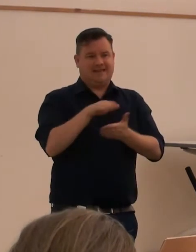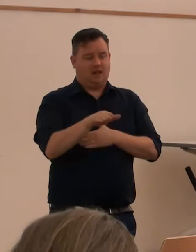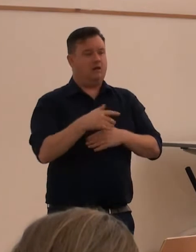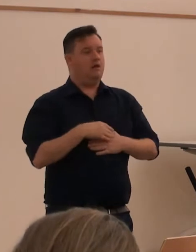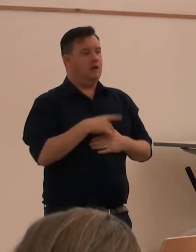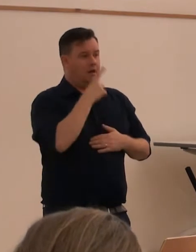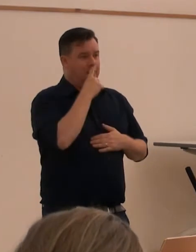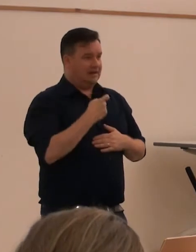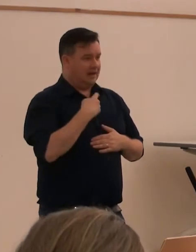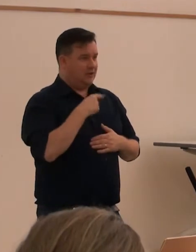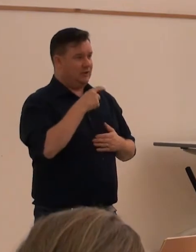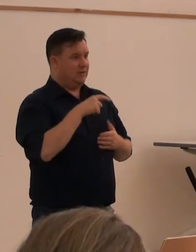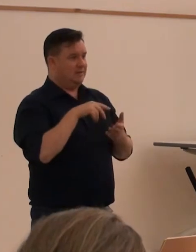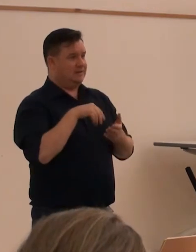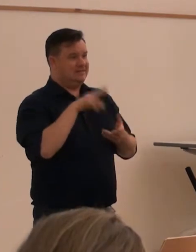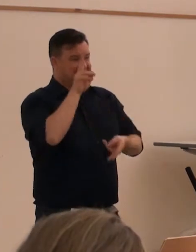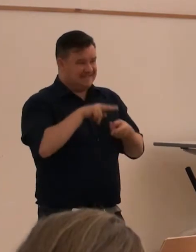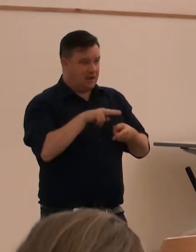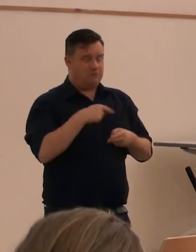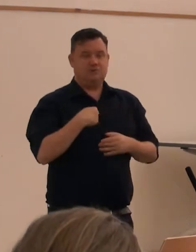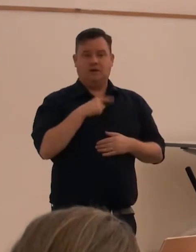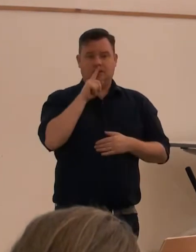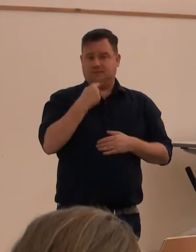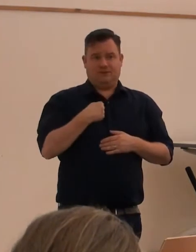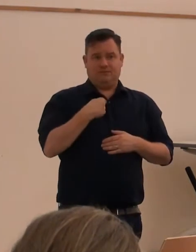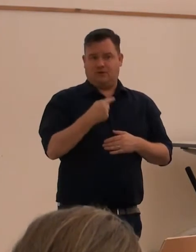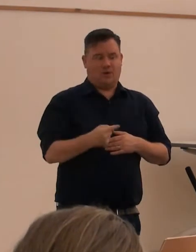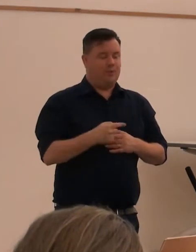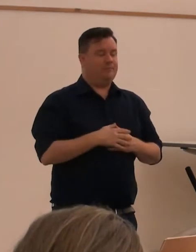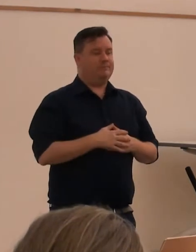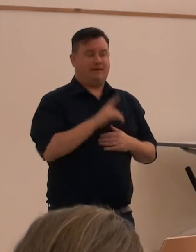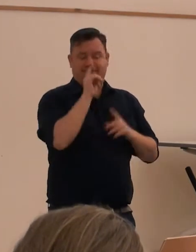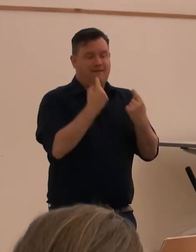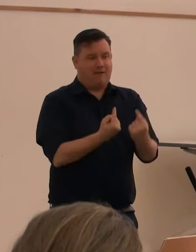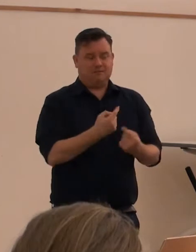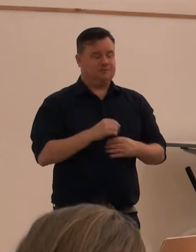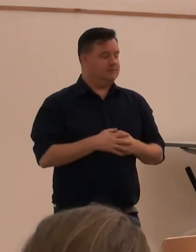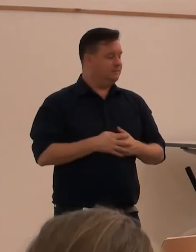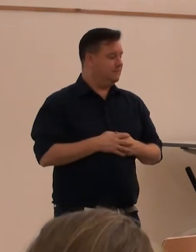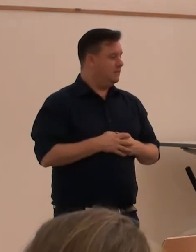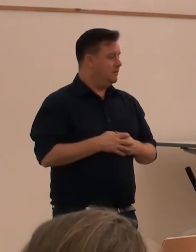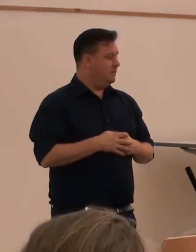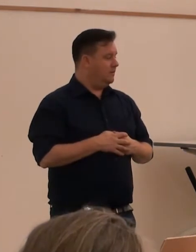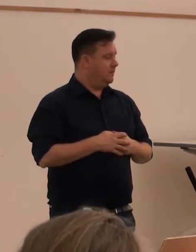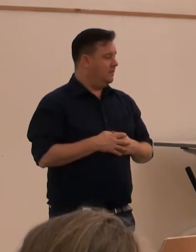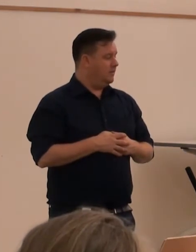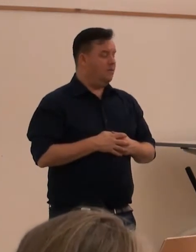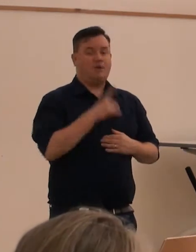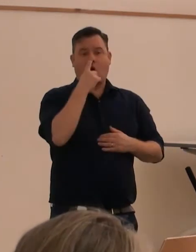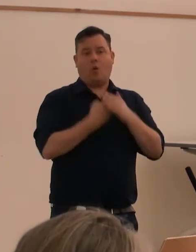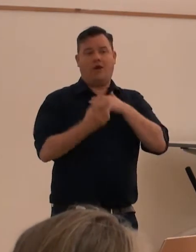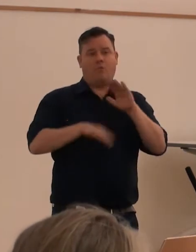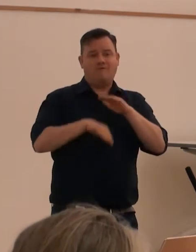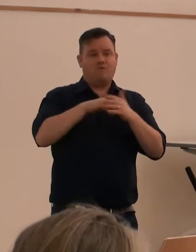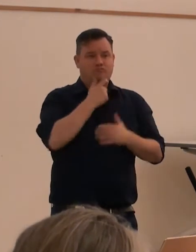you sell me a discount? No, 1,760 cans. And they said, no, we can't. We can sell them you at full price.